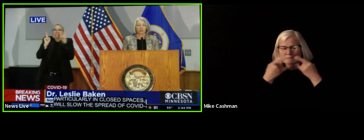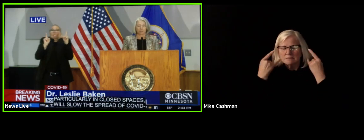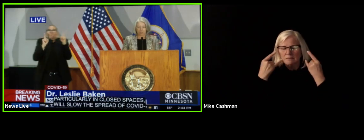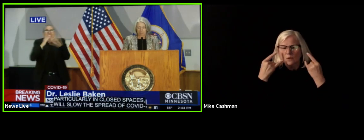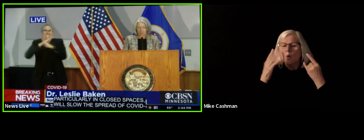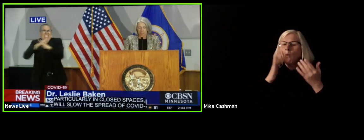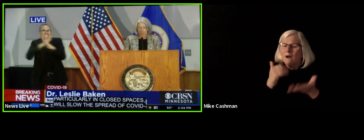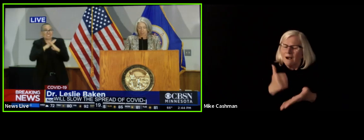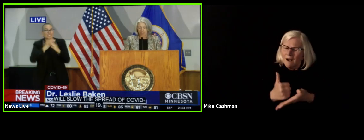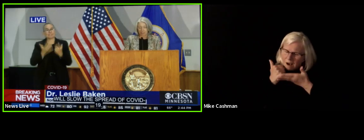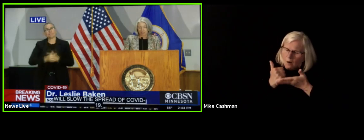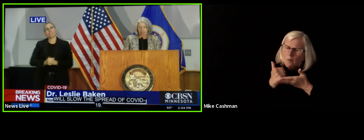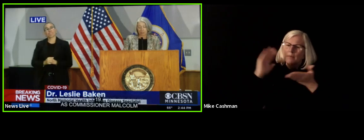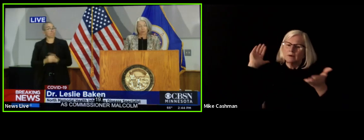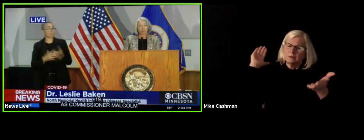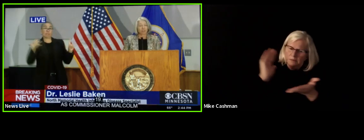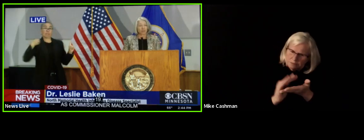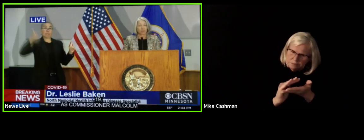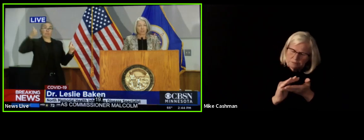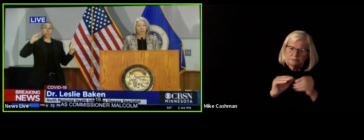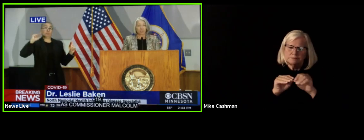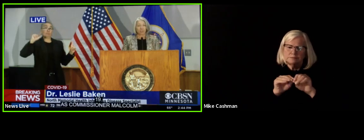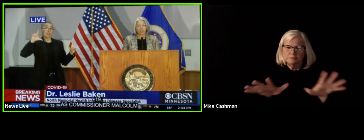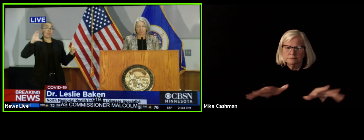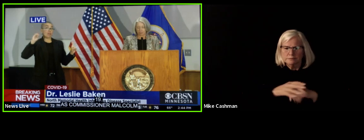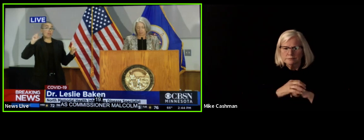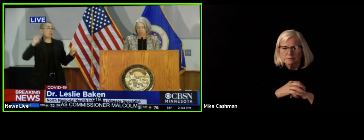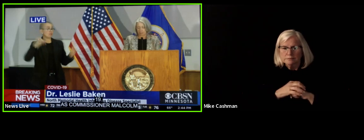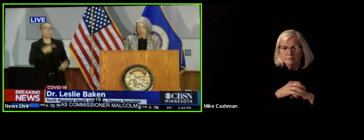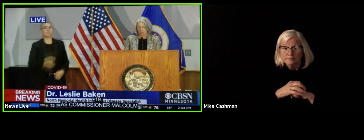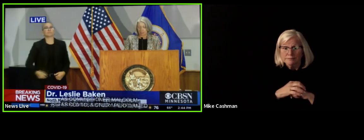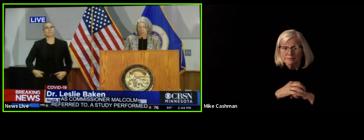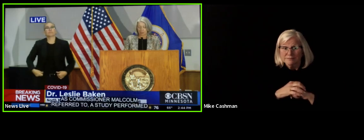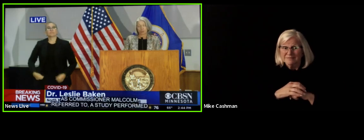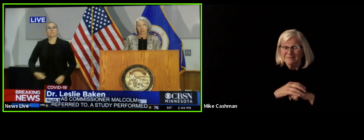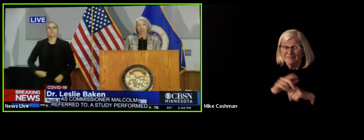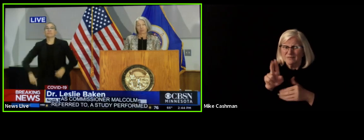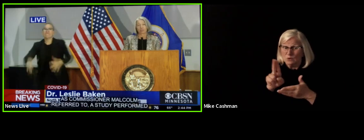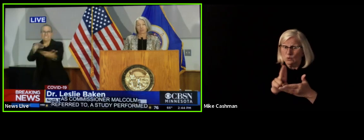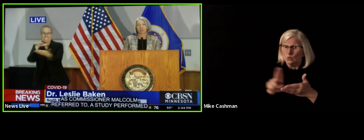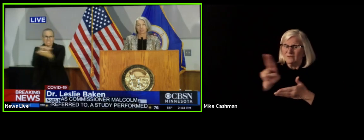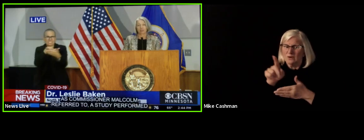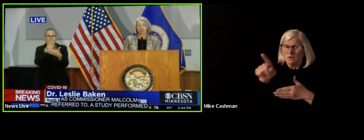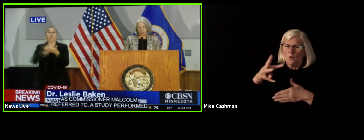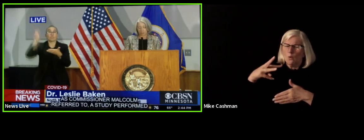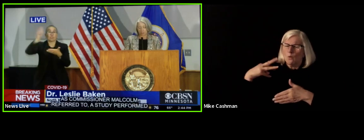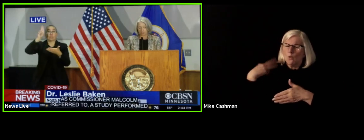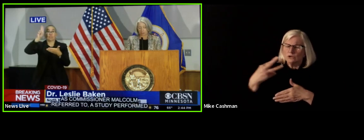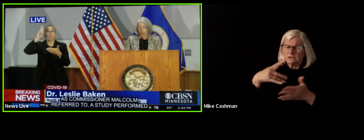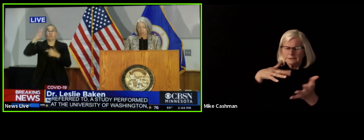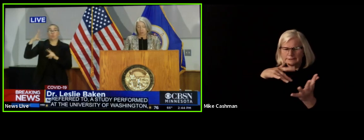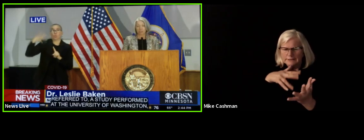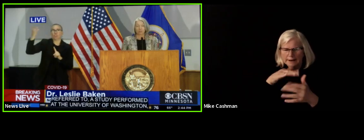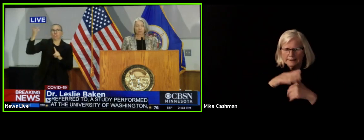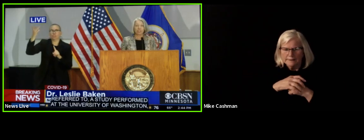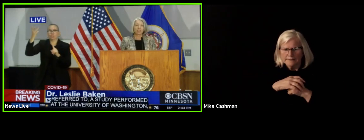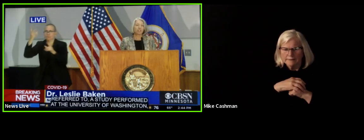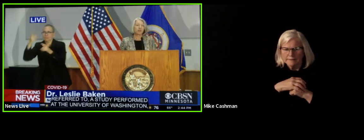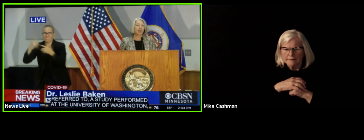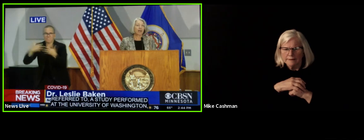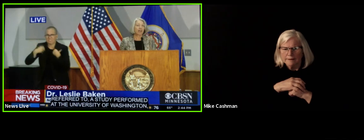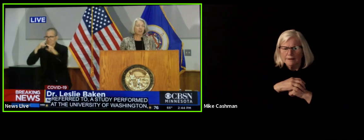to, a study performed at the University of Washington Institute for Health Metrics and Evaluation shows that if we